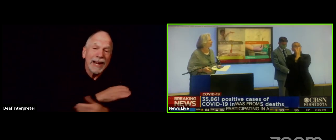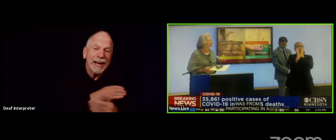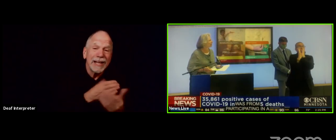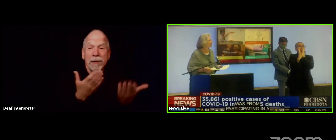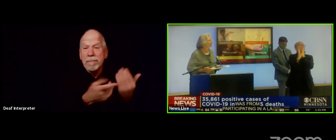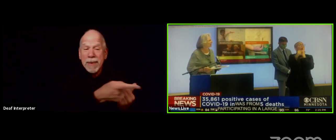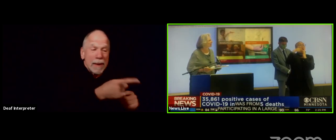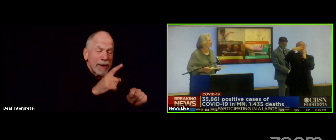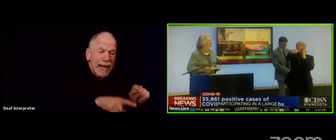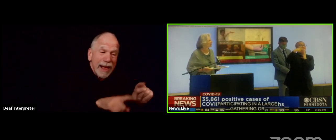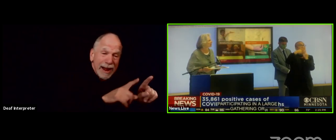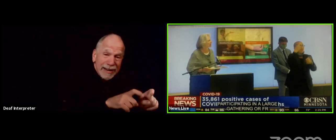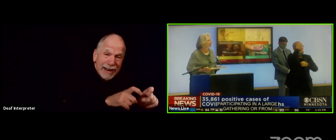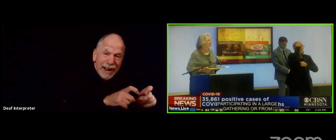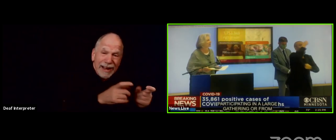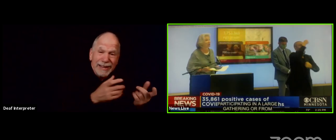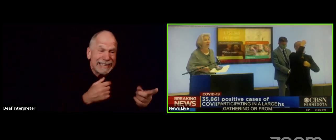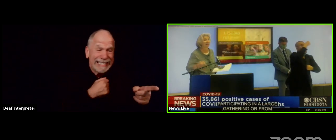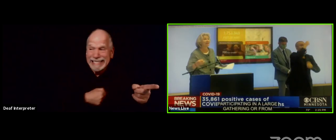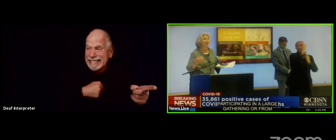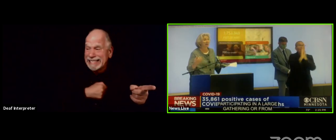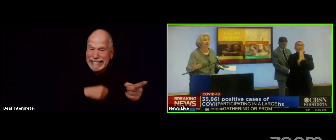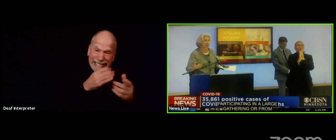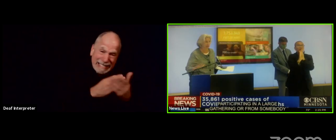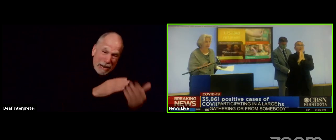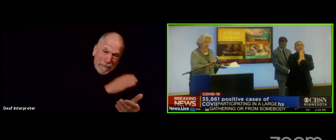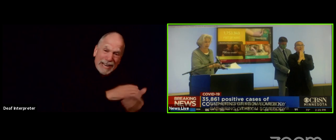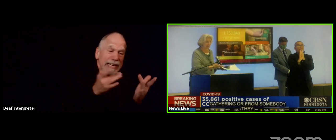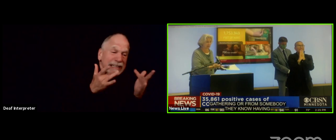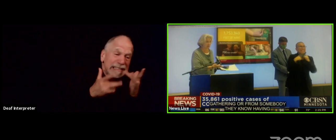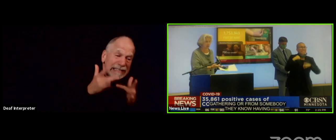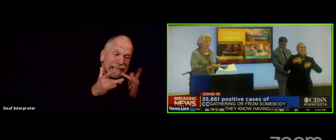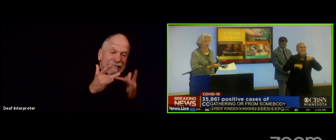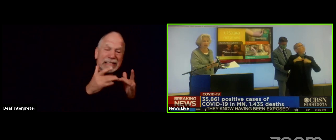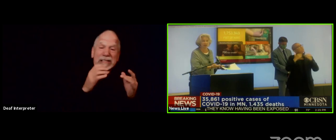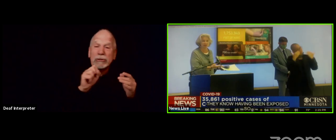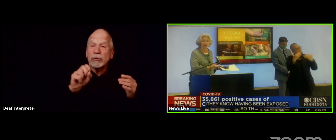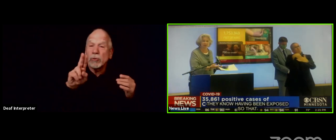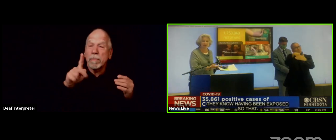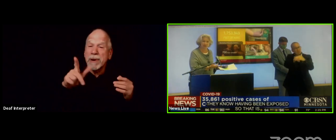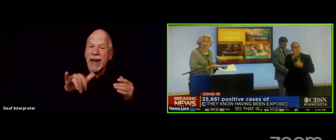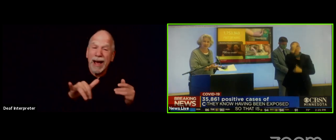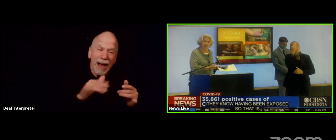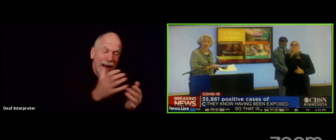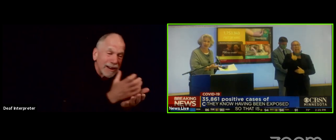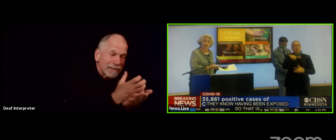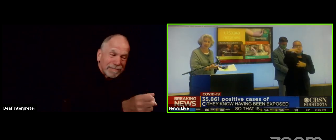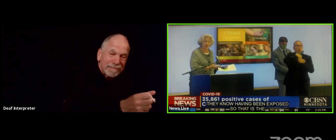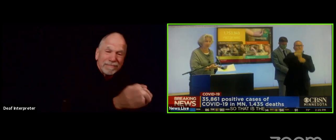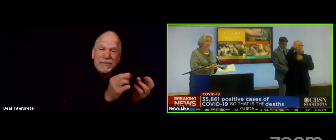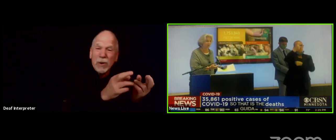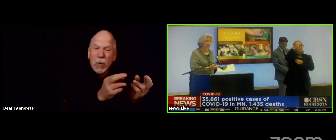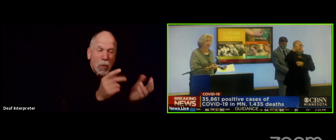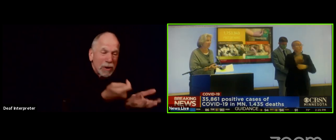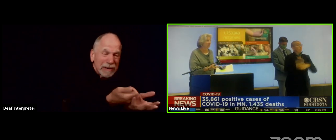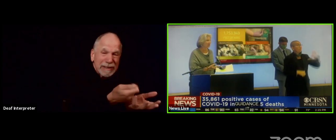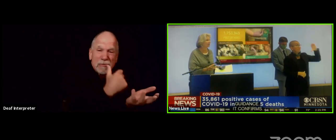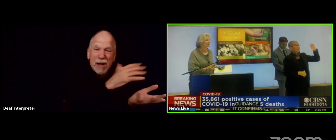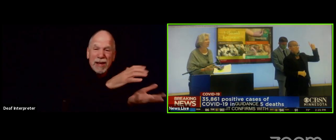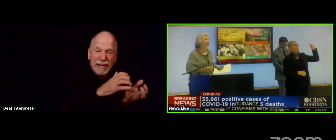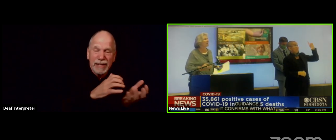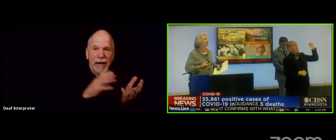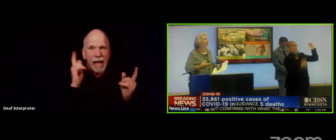having been exposed. So that is the guidance. It confirms with what the Centers for Disease Control and Prevention has